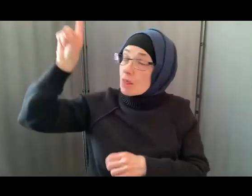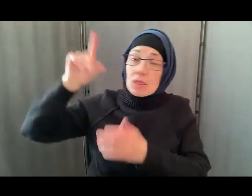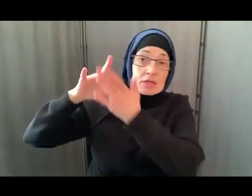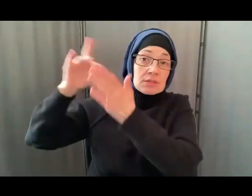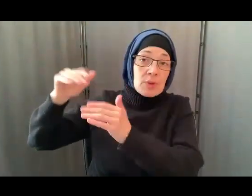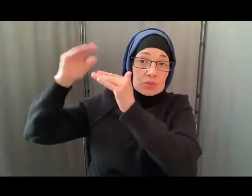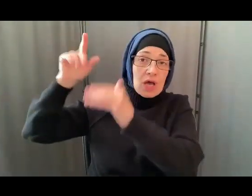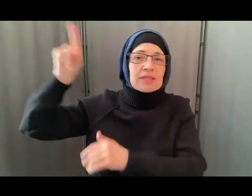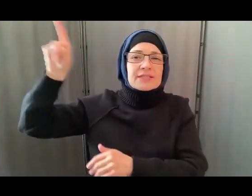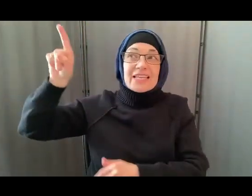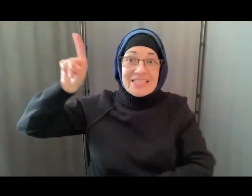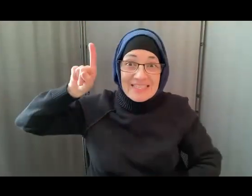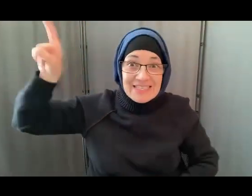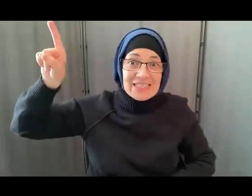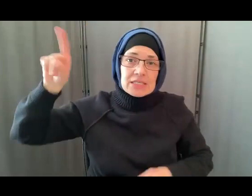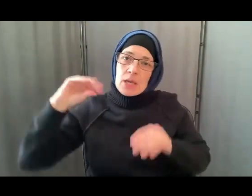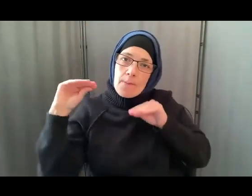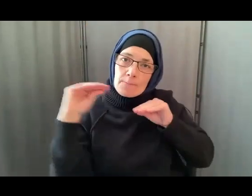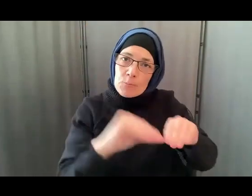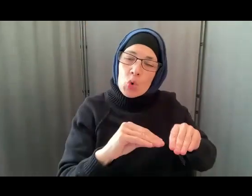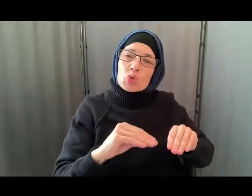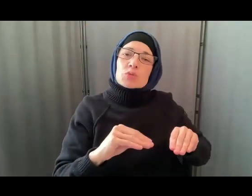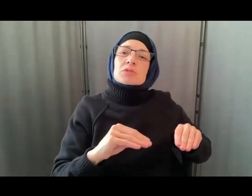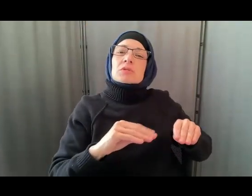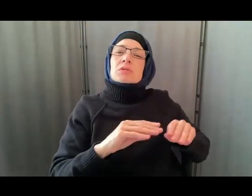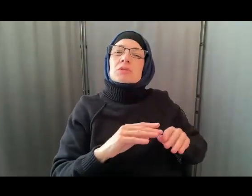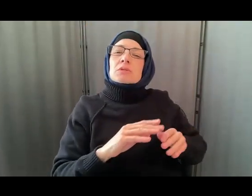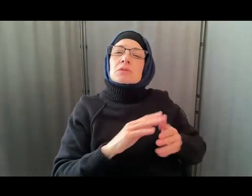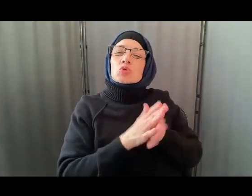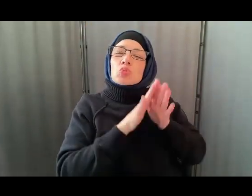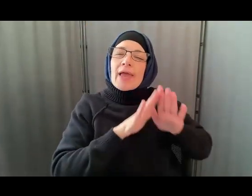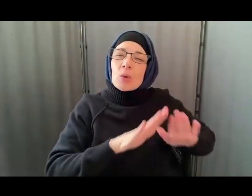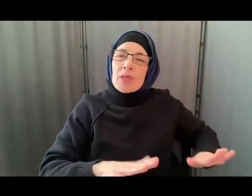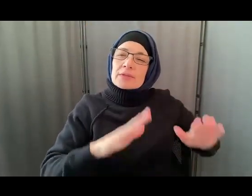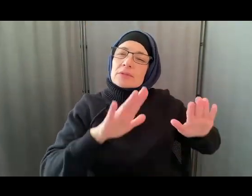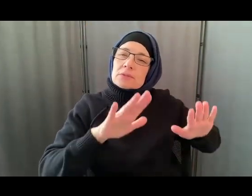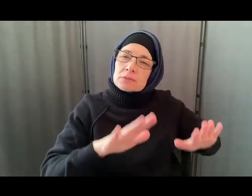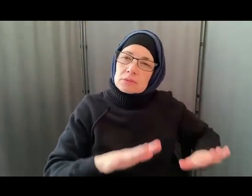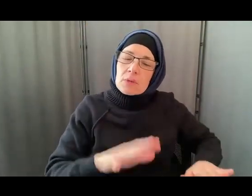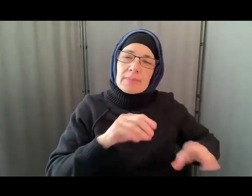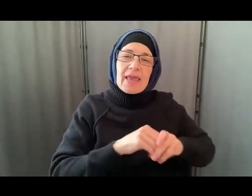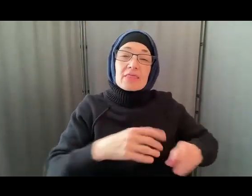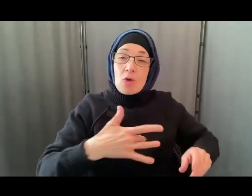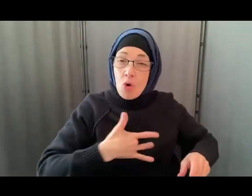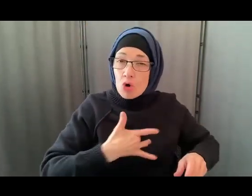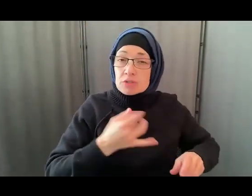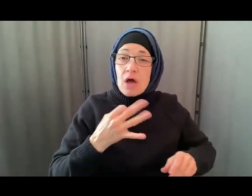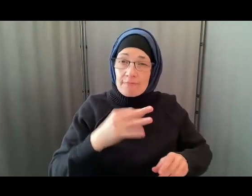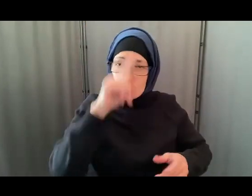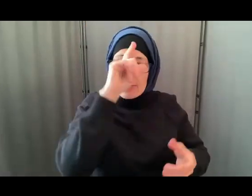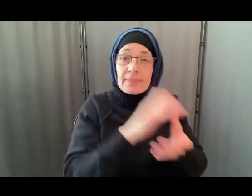put tranquility in the hearts of the believers to increase them in faith.